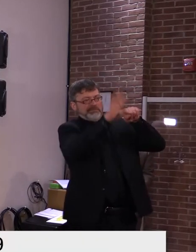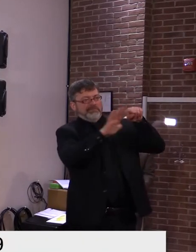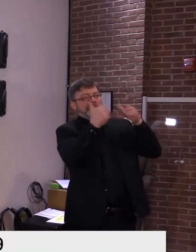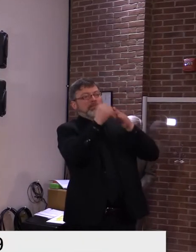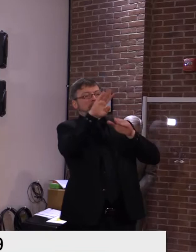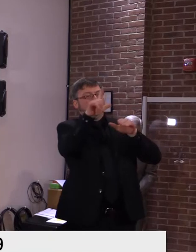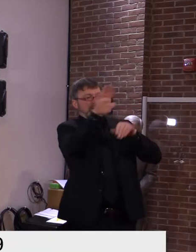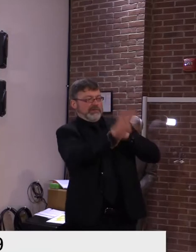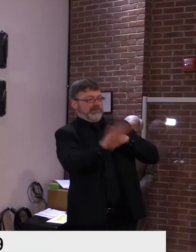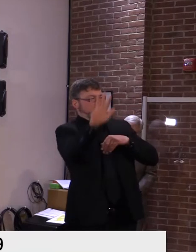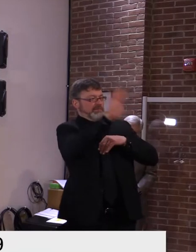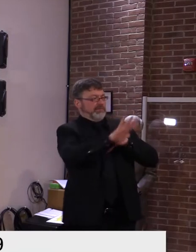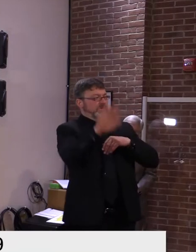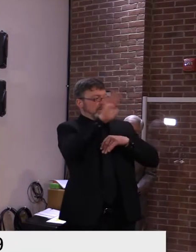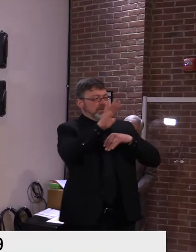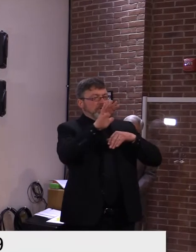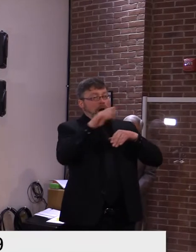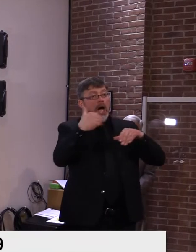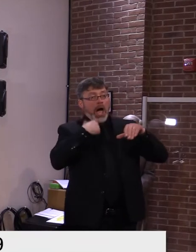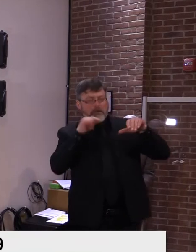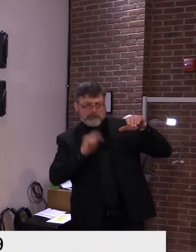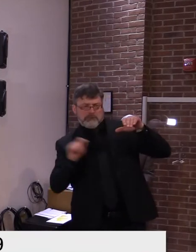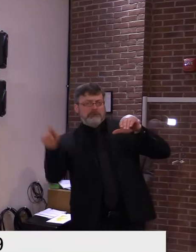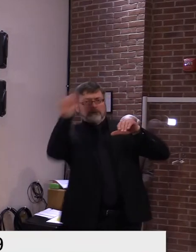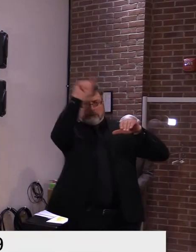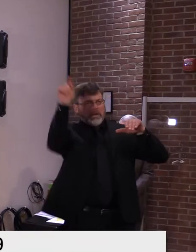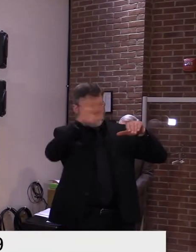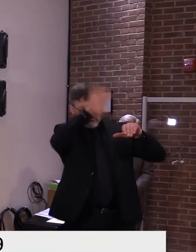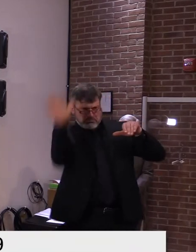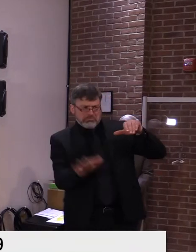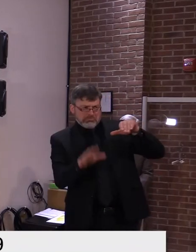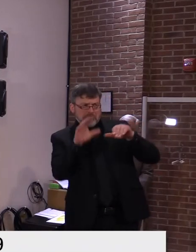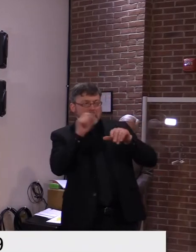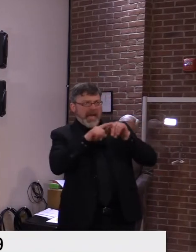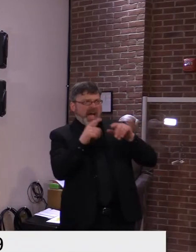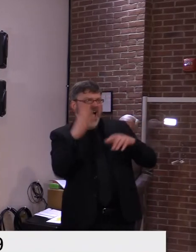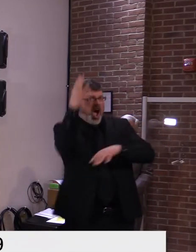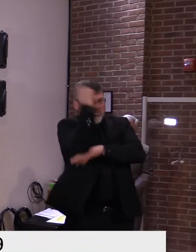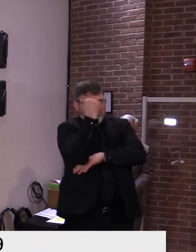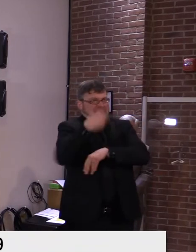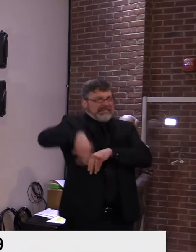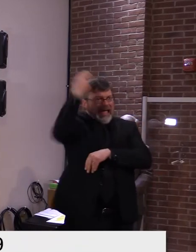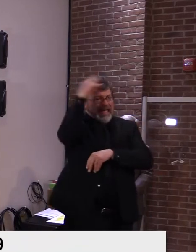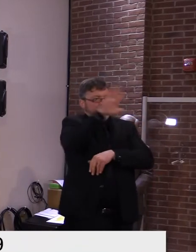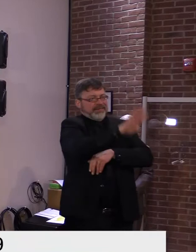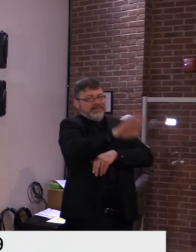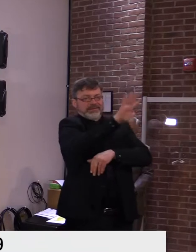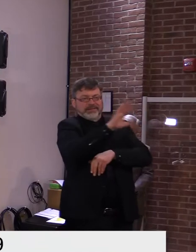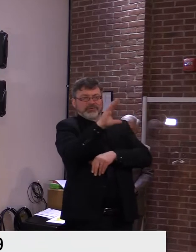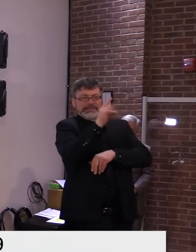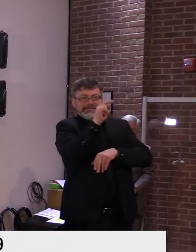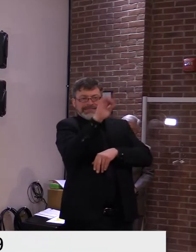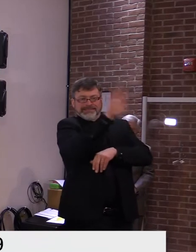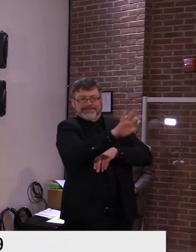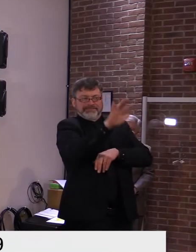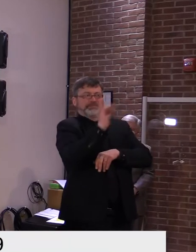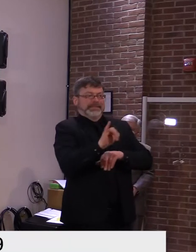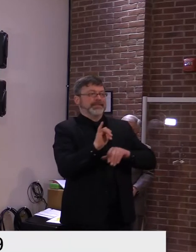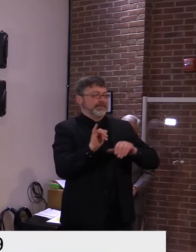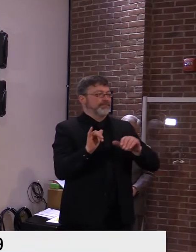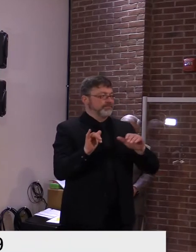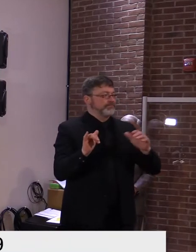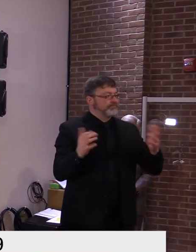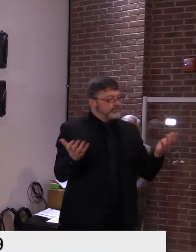The most important piece of information that I want you to take home, though, is to note carefully that only a